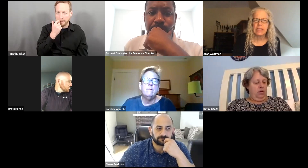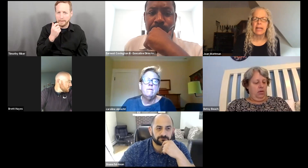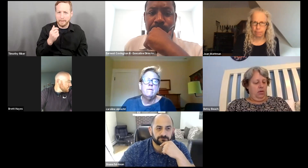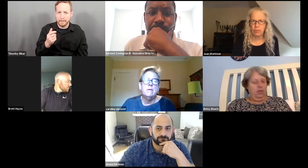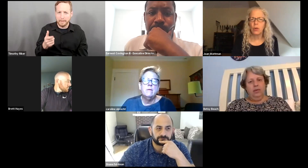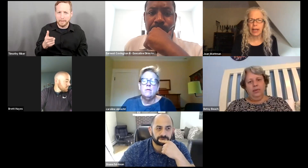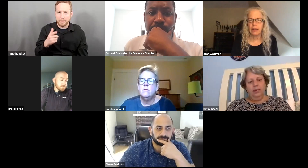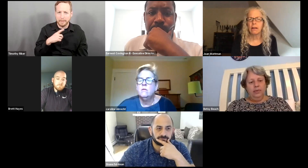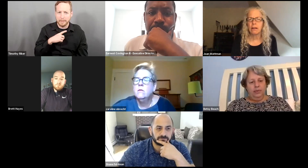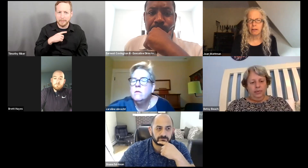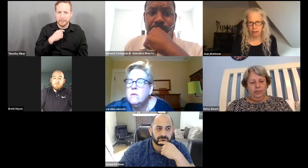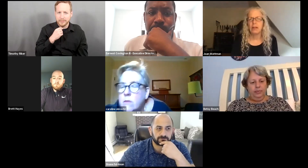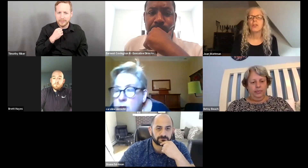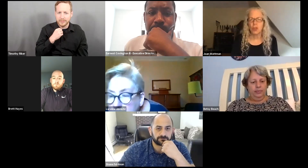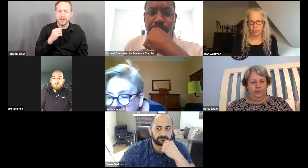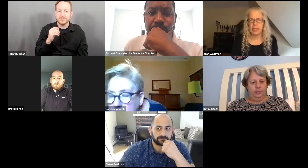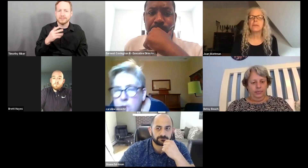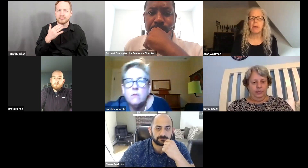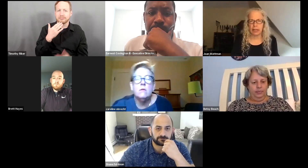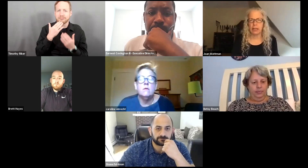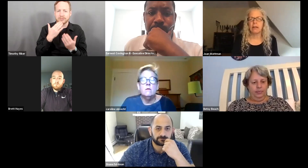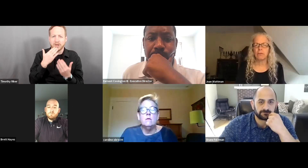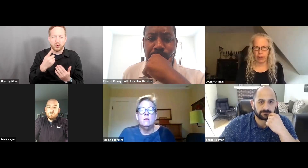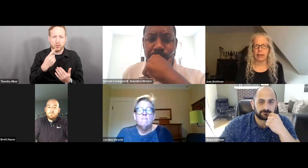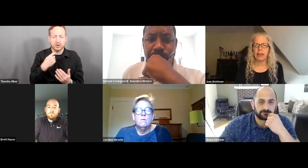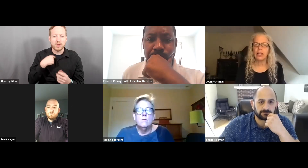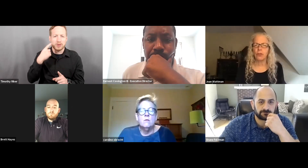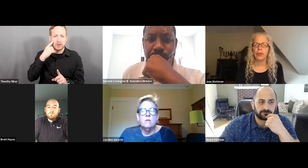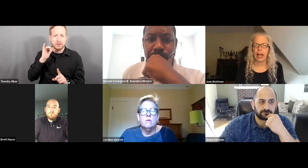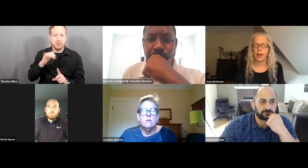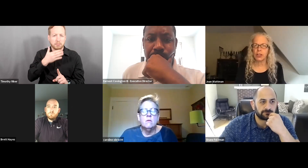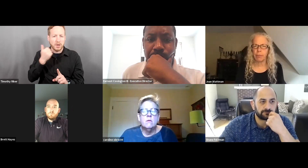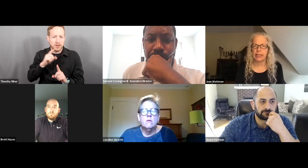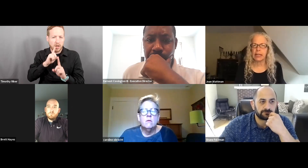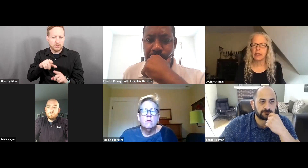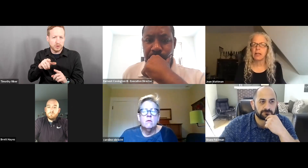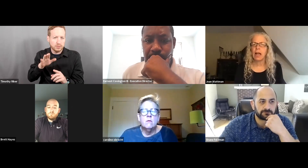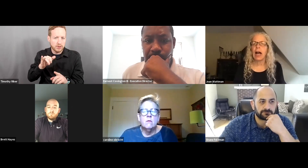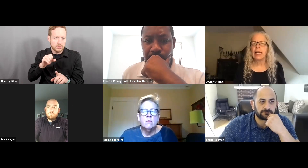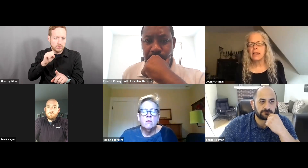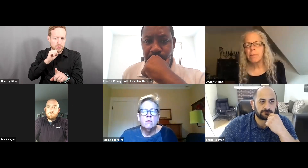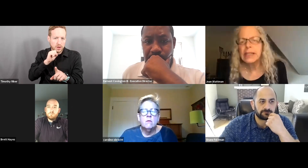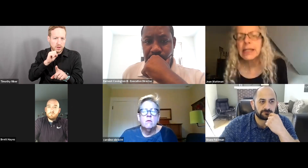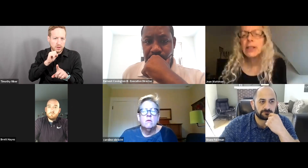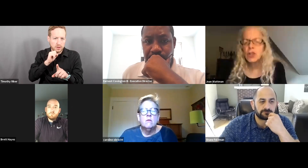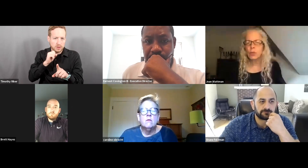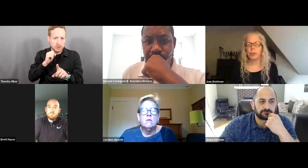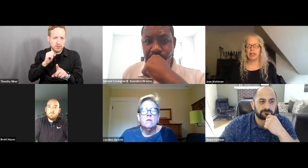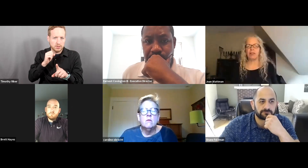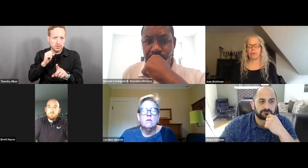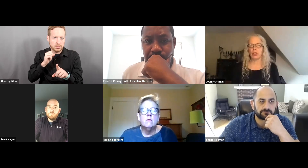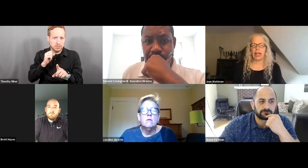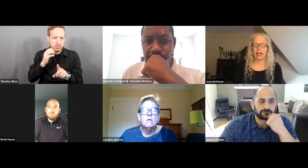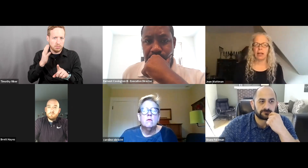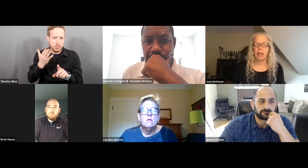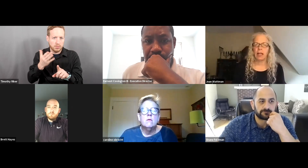Tim is saying, okay. So I'm being spotlit. Great. Thank you for that question, Betsy. I think the best answer would be